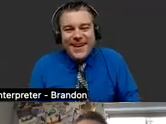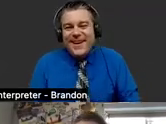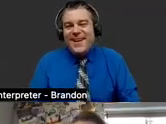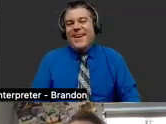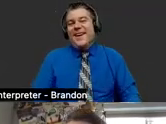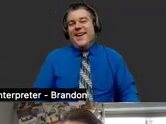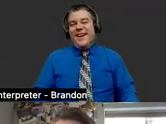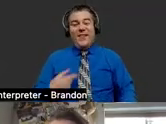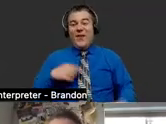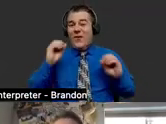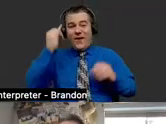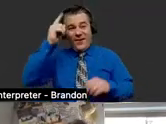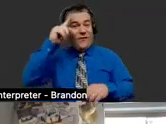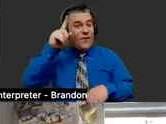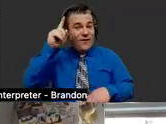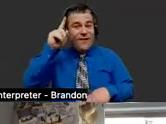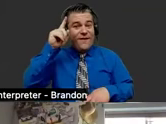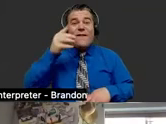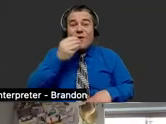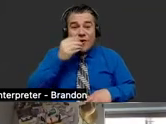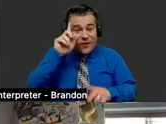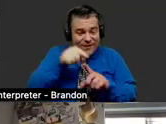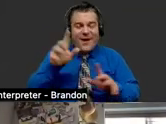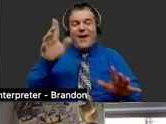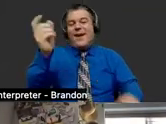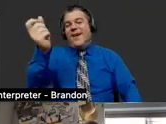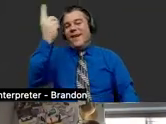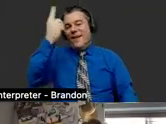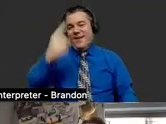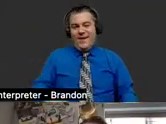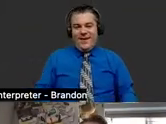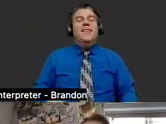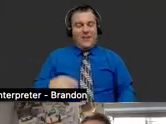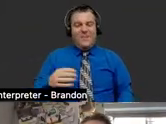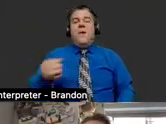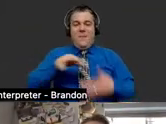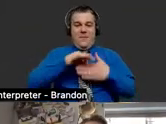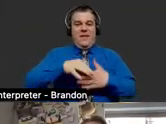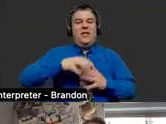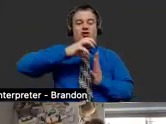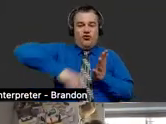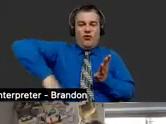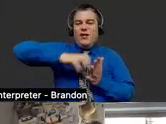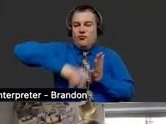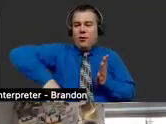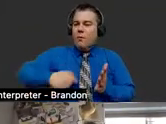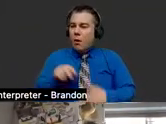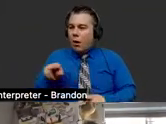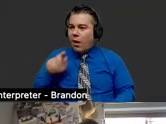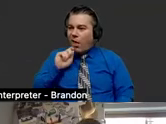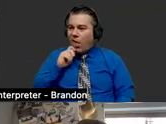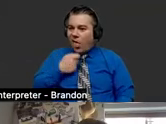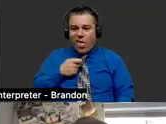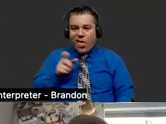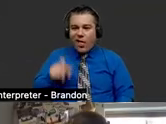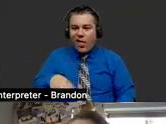had no idea they're for food. yes, they actually shred the meat. And I've seen them and I'm like, those are so cool. I've got to get